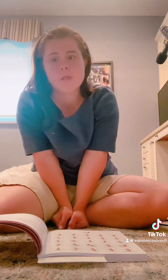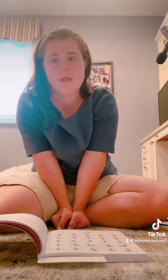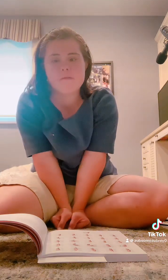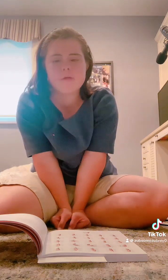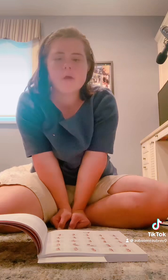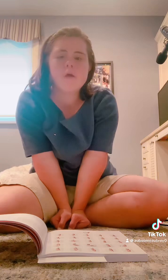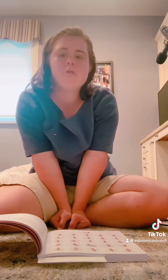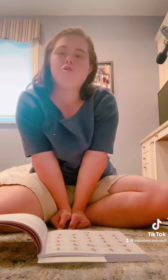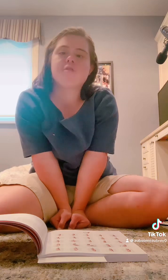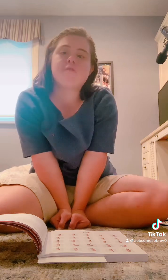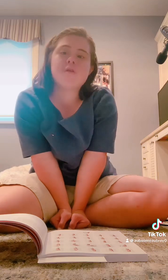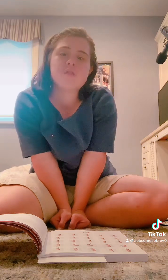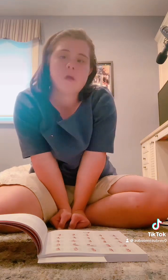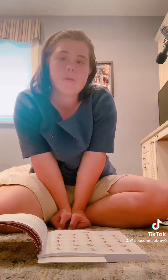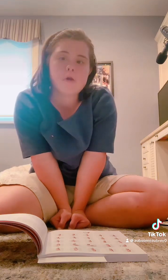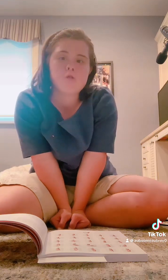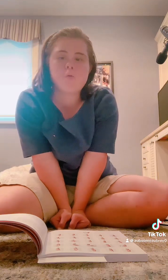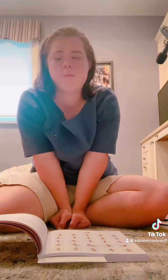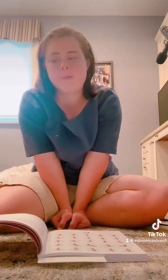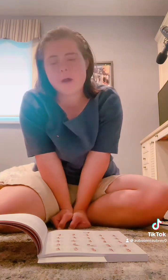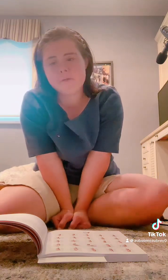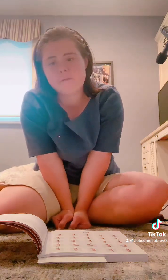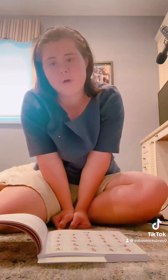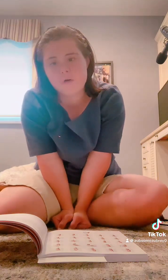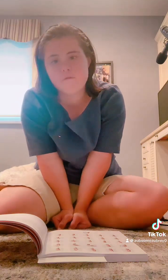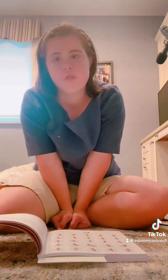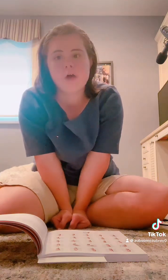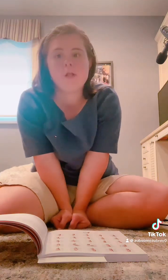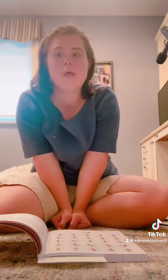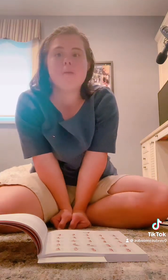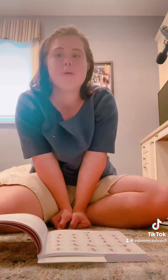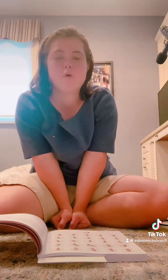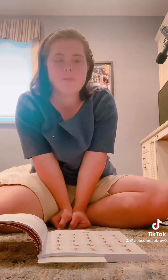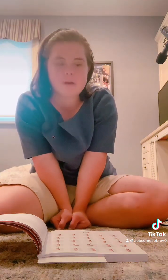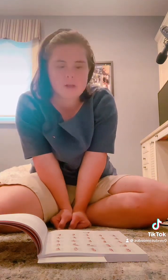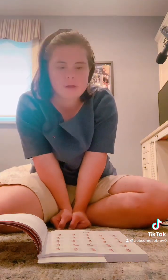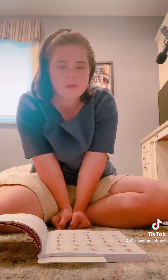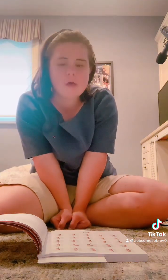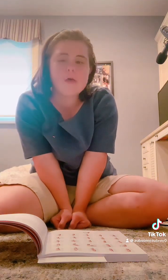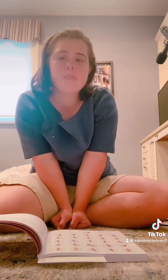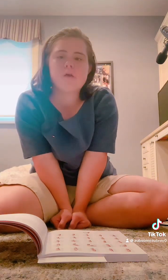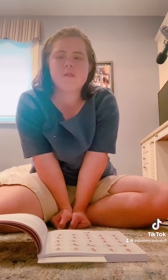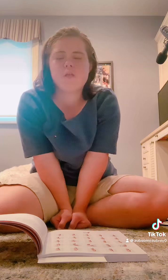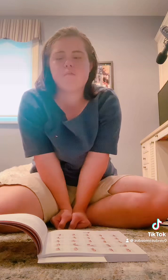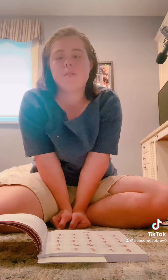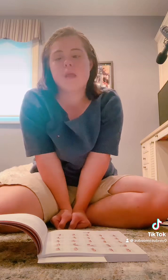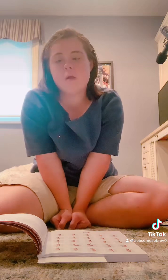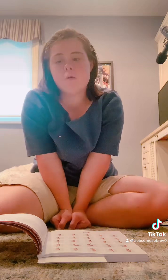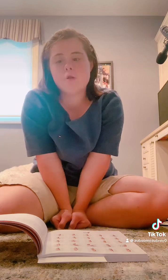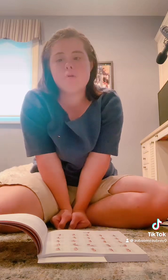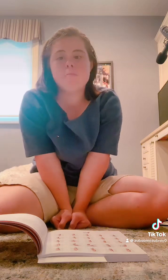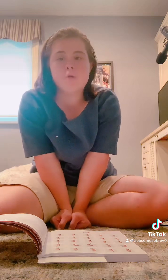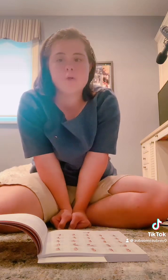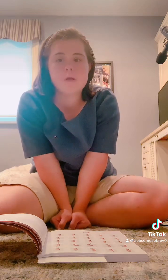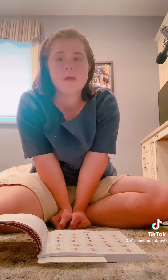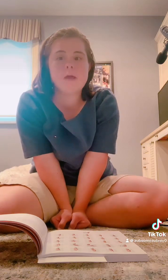left just for the summer. She will be back in the fall for the LMNOP class. That stands for Language, Music, and